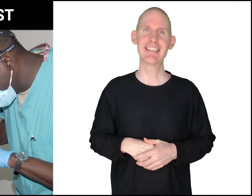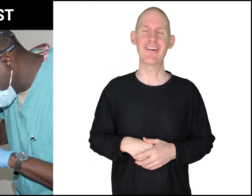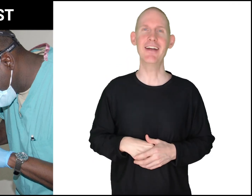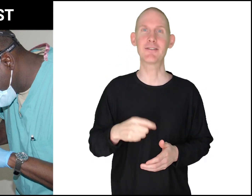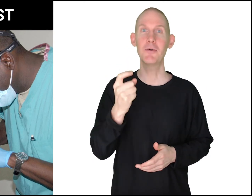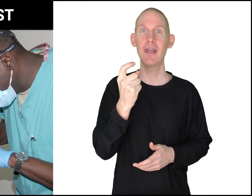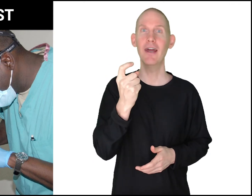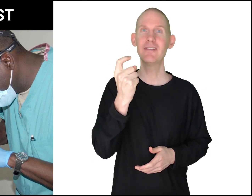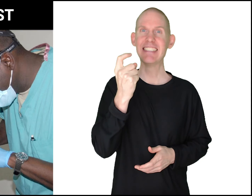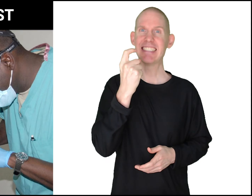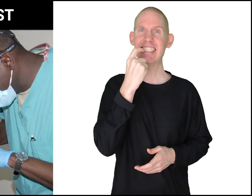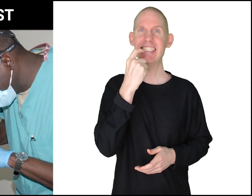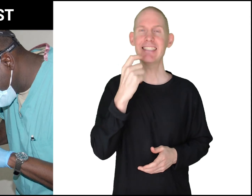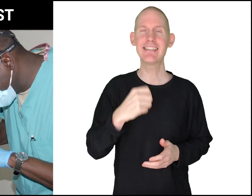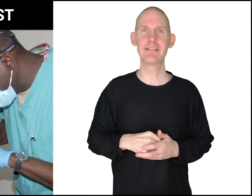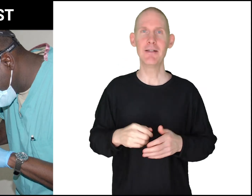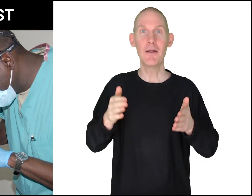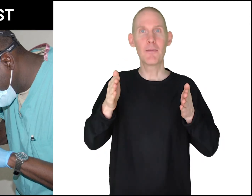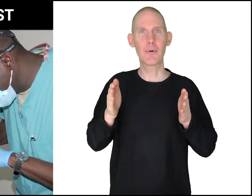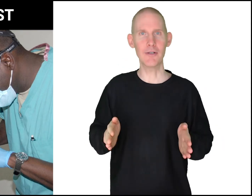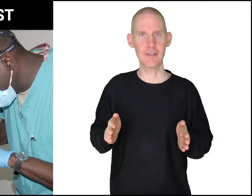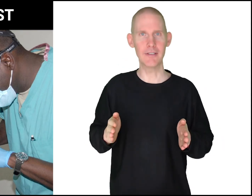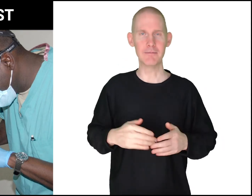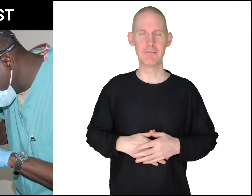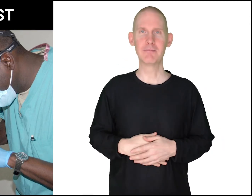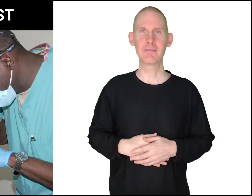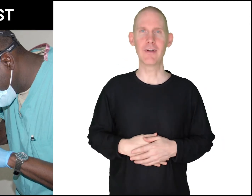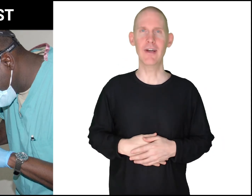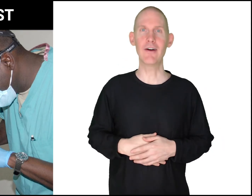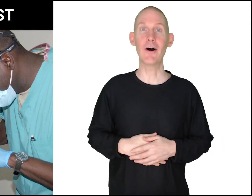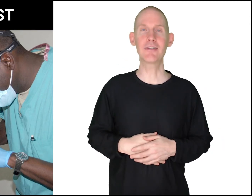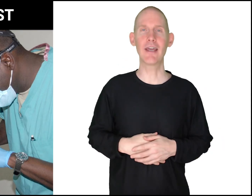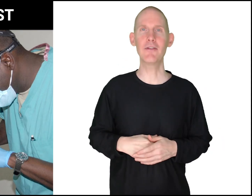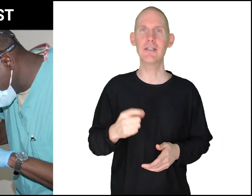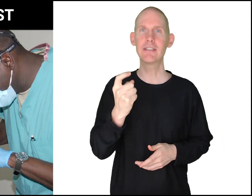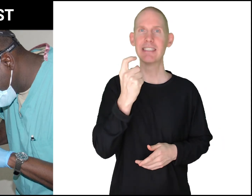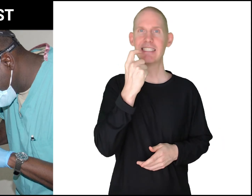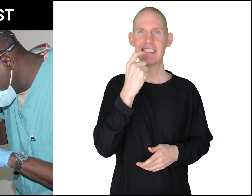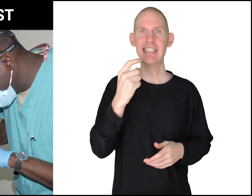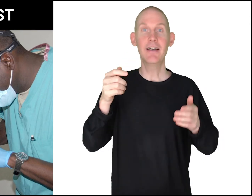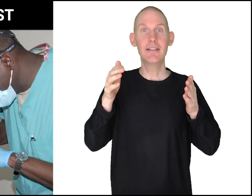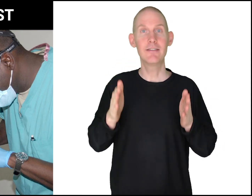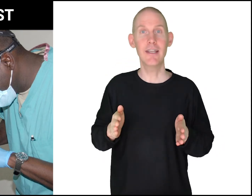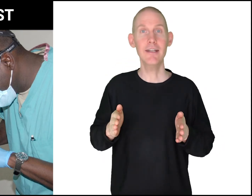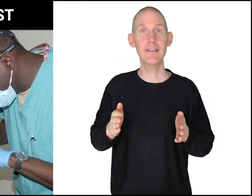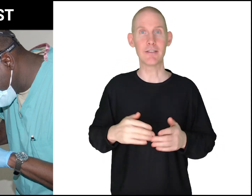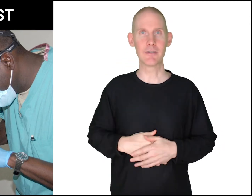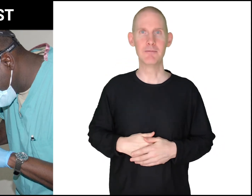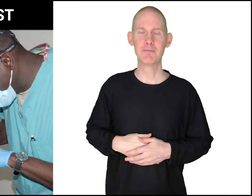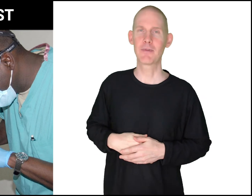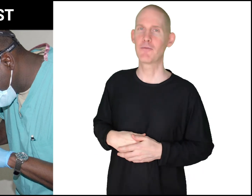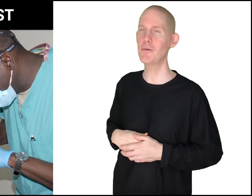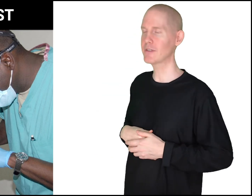right, so we have teeth, person. All right, all together it's dentist. From the